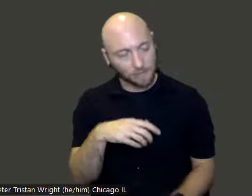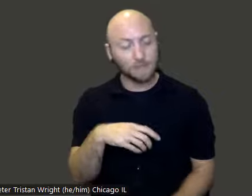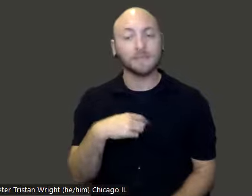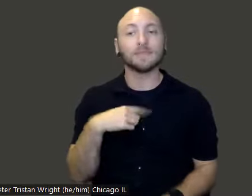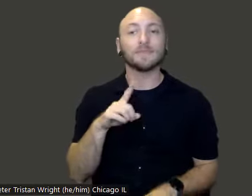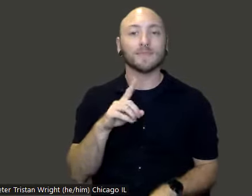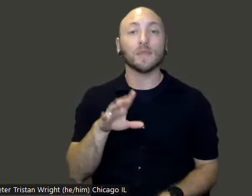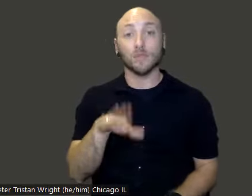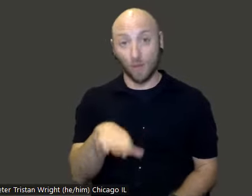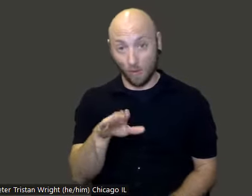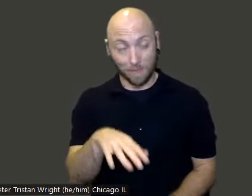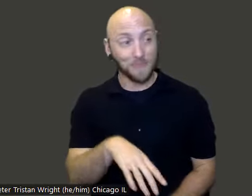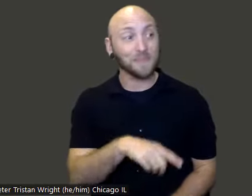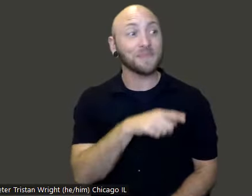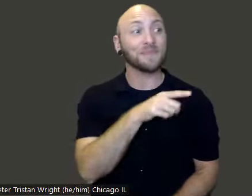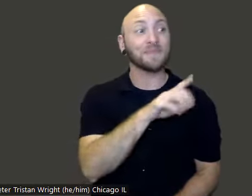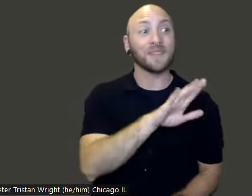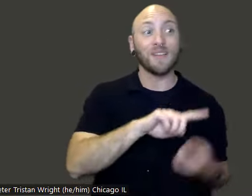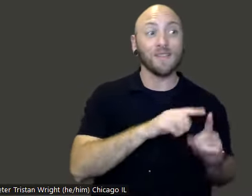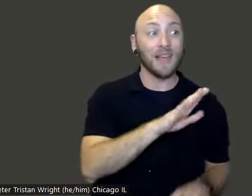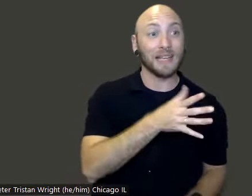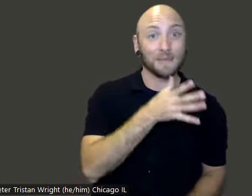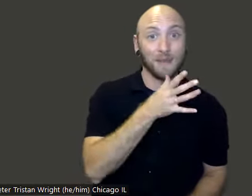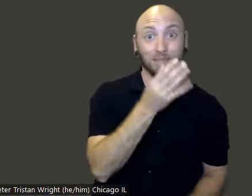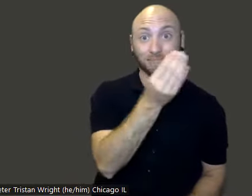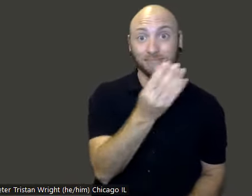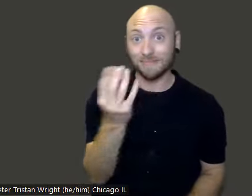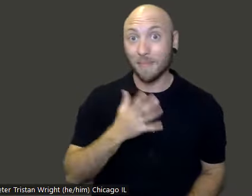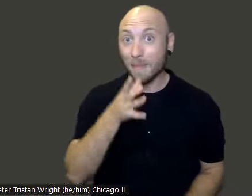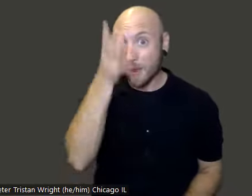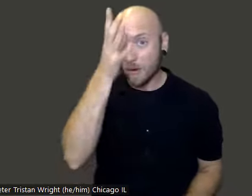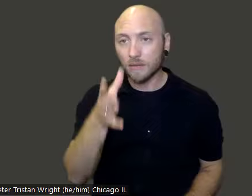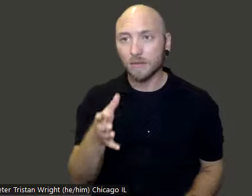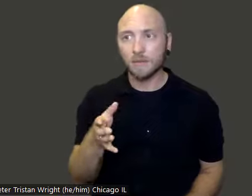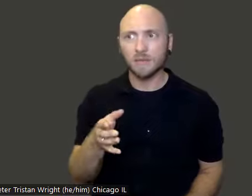tell my parents, and my parents surprisingly didn't care at all.